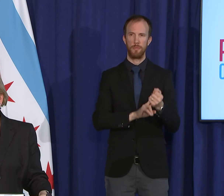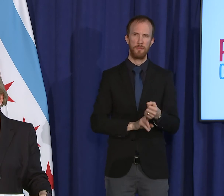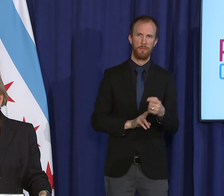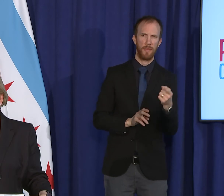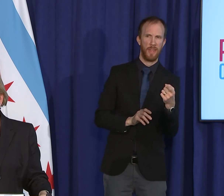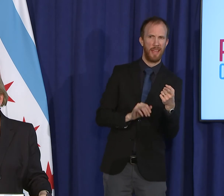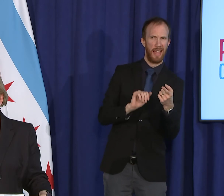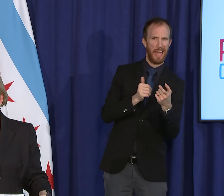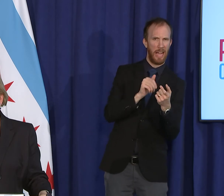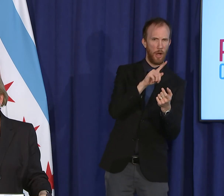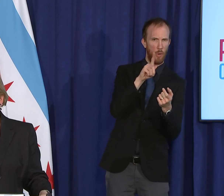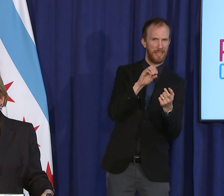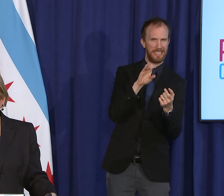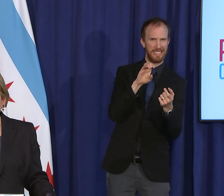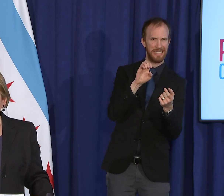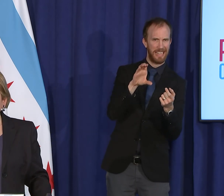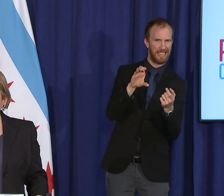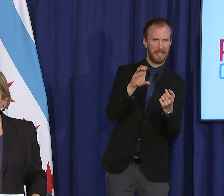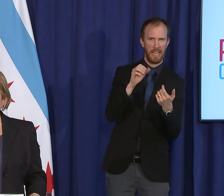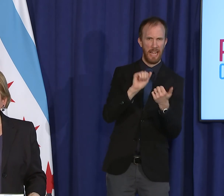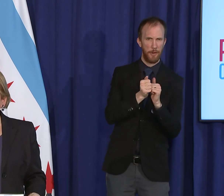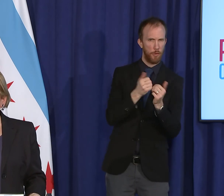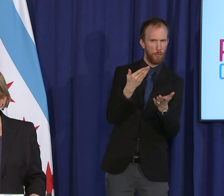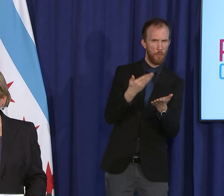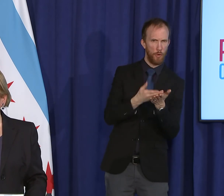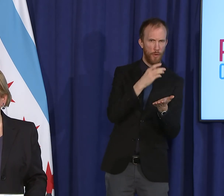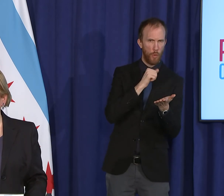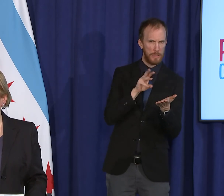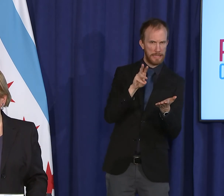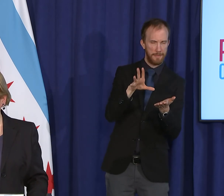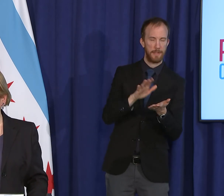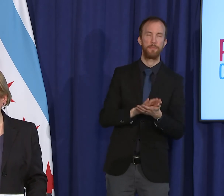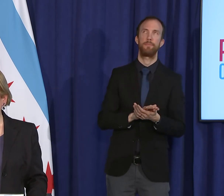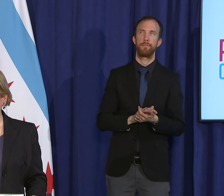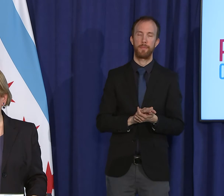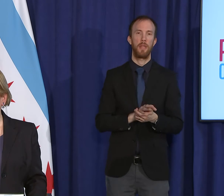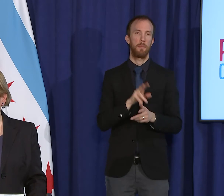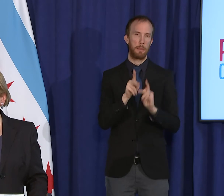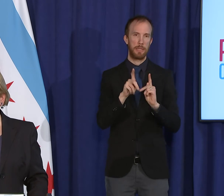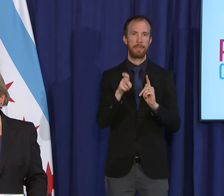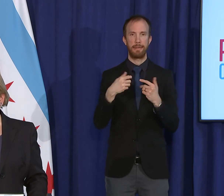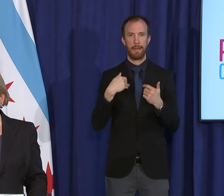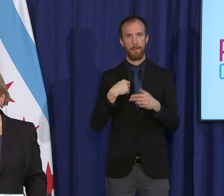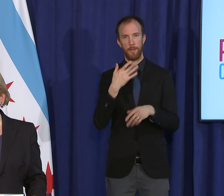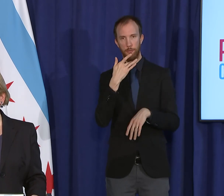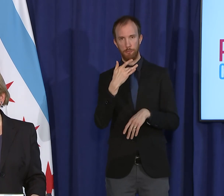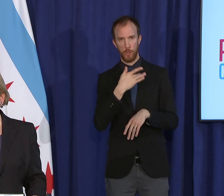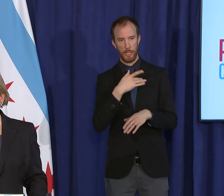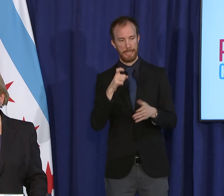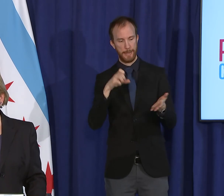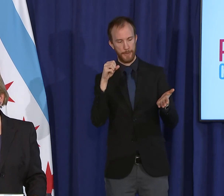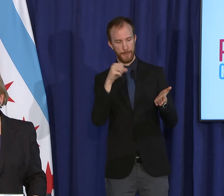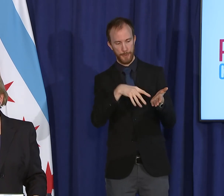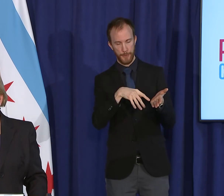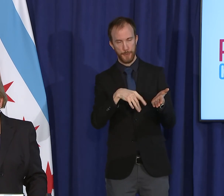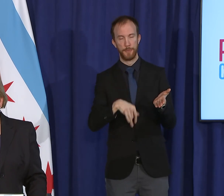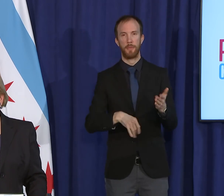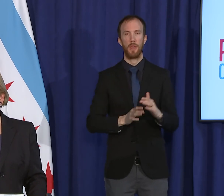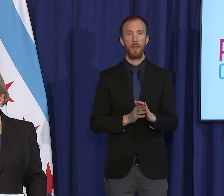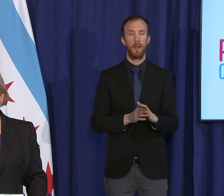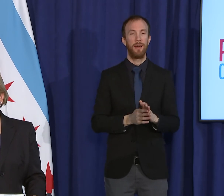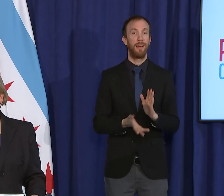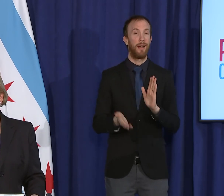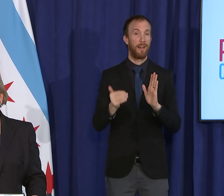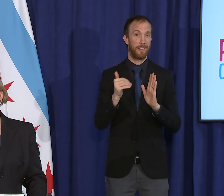prove someone is at least 65 years old? So people do need to put in their date of birth. As a reminder, we are keeping